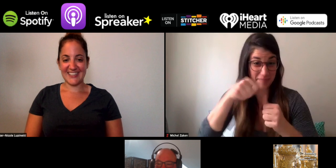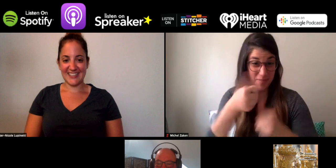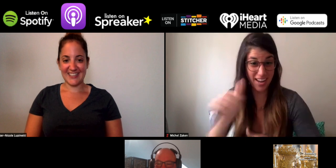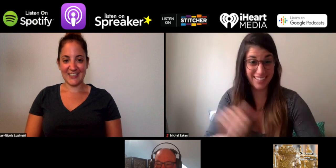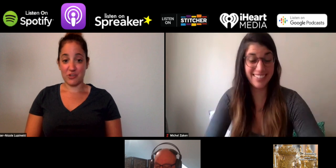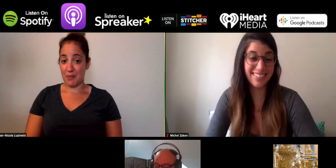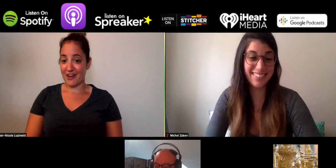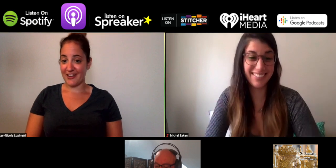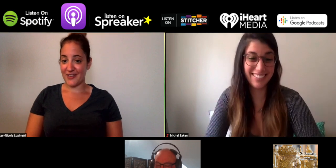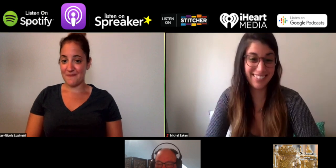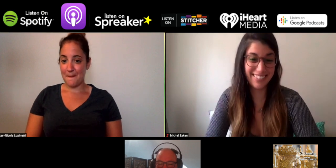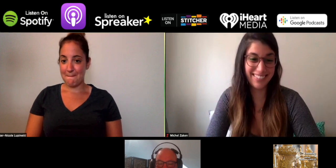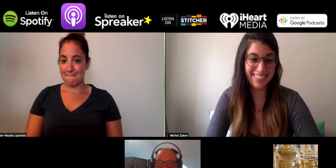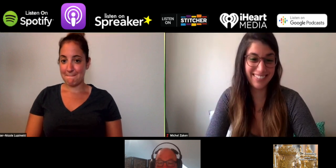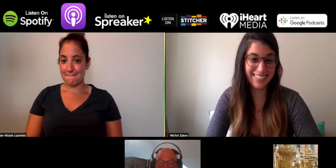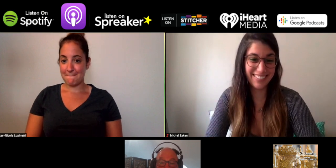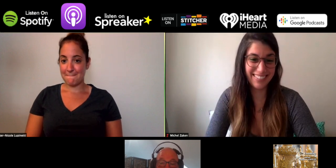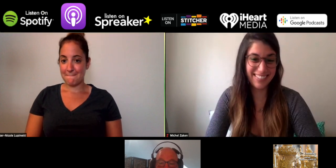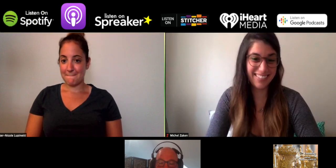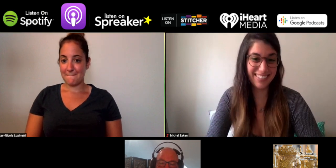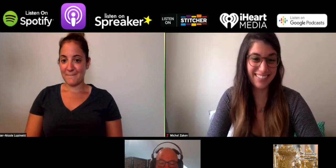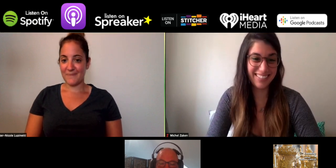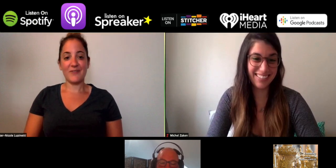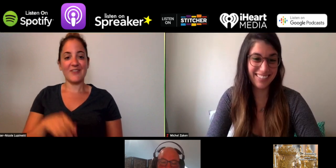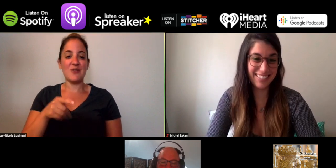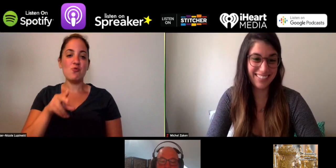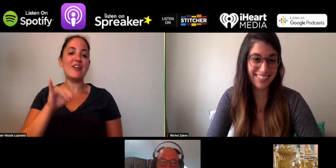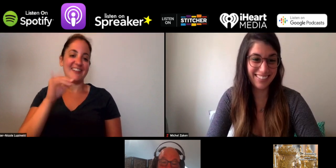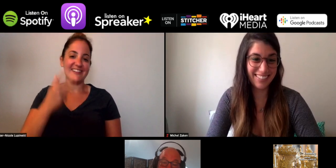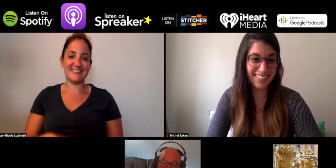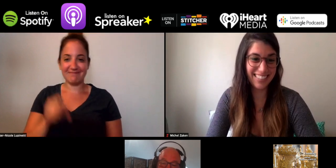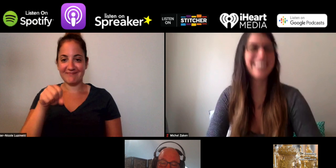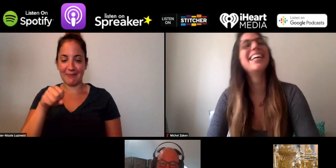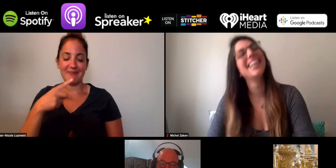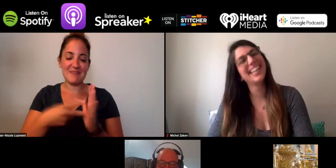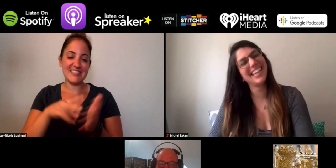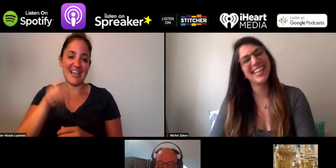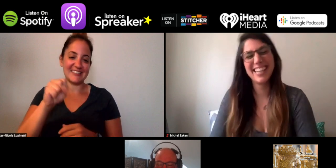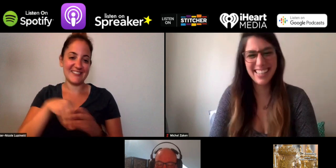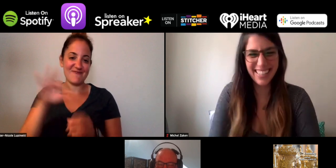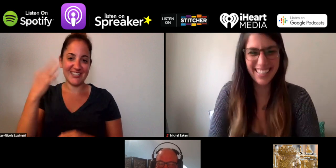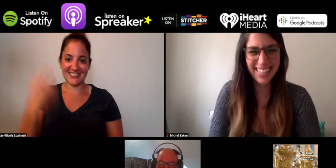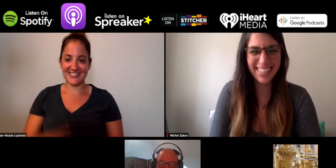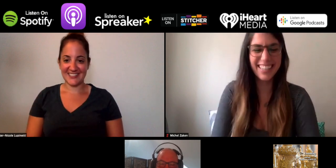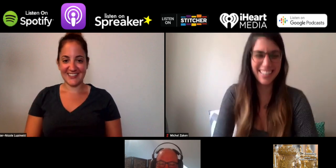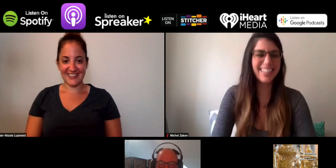Nice. Do you remember any of it? Oui. Yeah, that's yes in French.